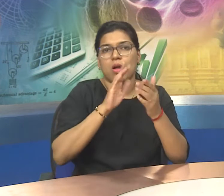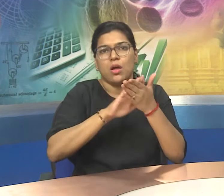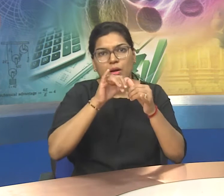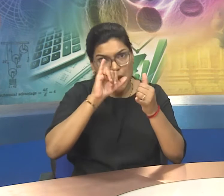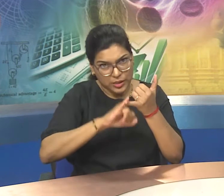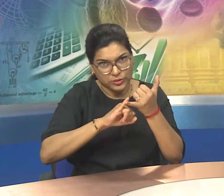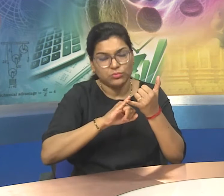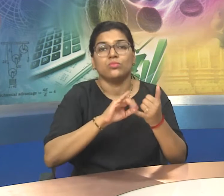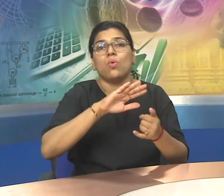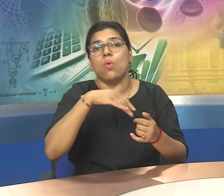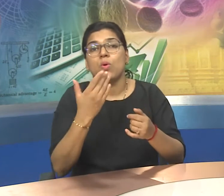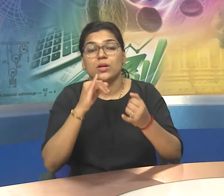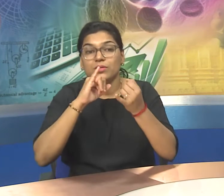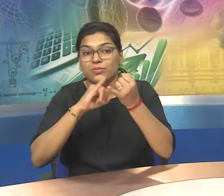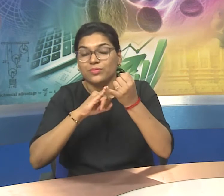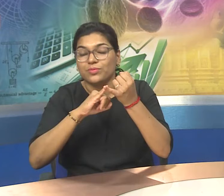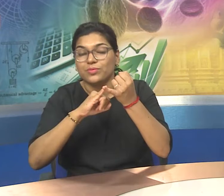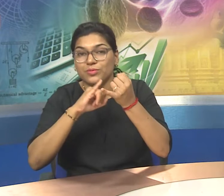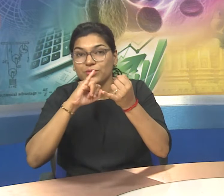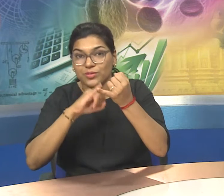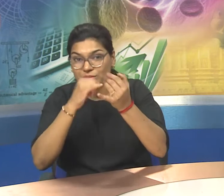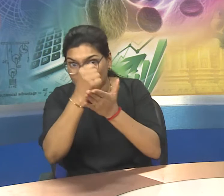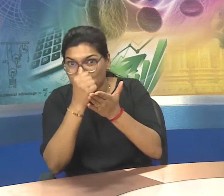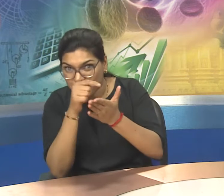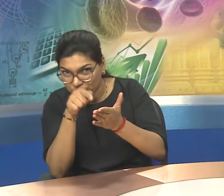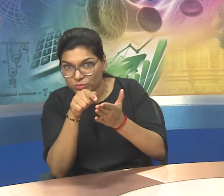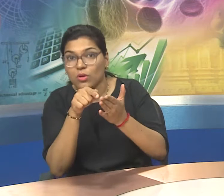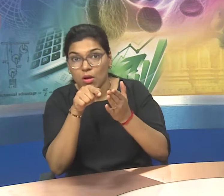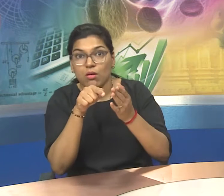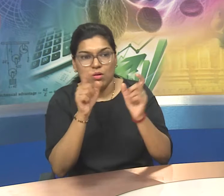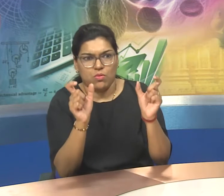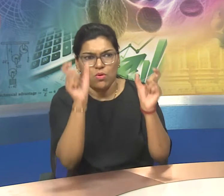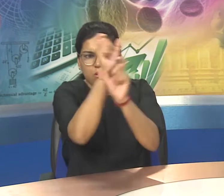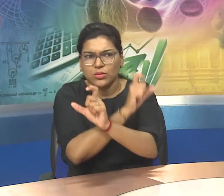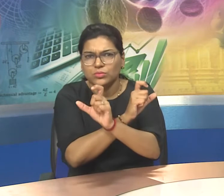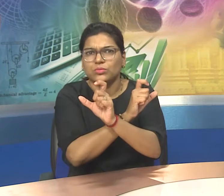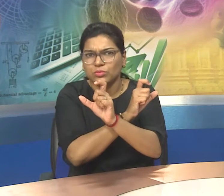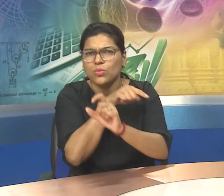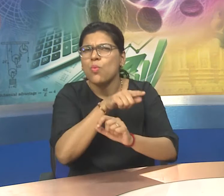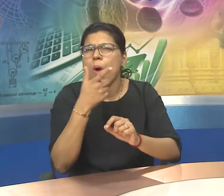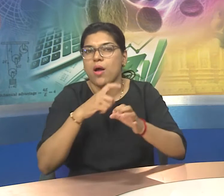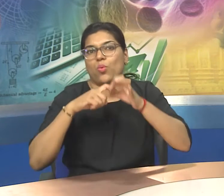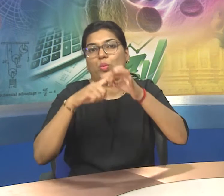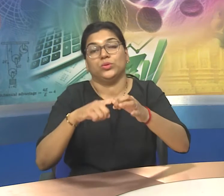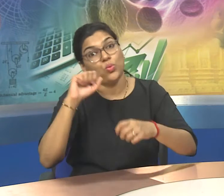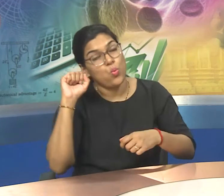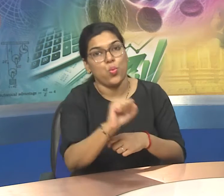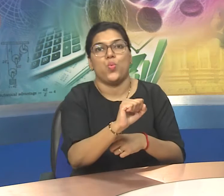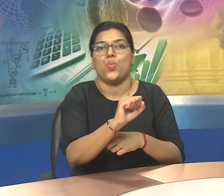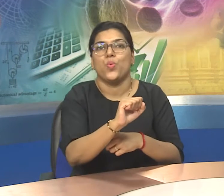sentences. In this, the sequence of the words would be as it is shown